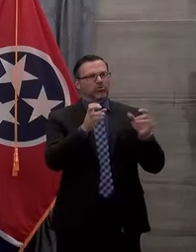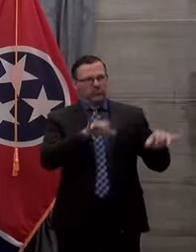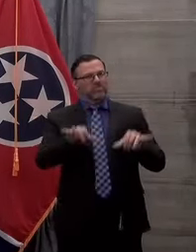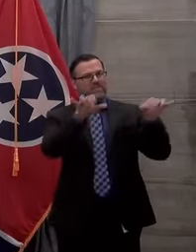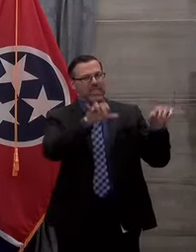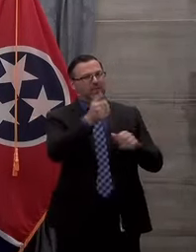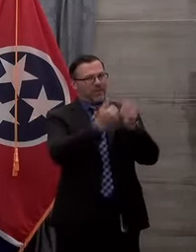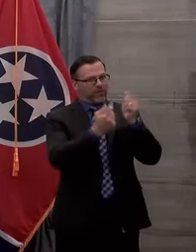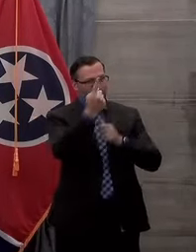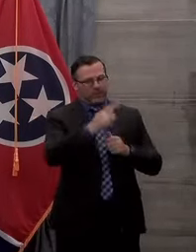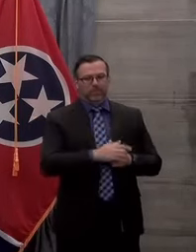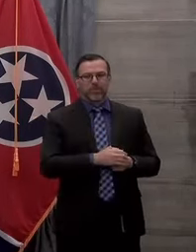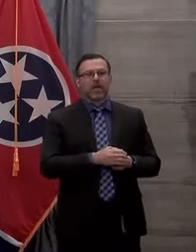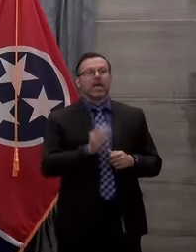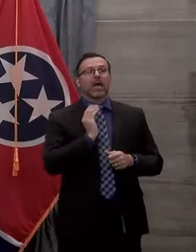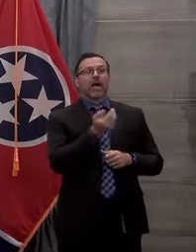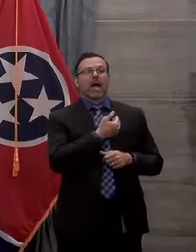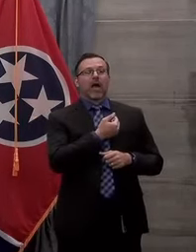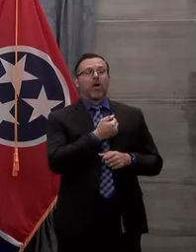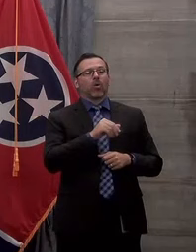command group can work with any employer